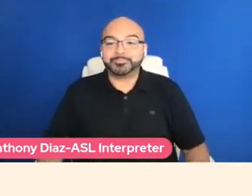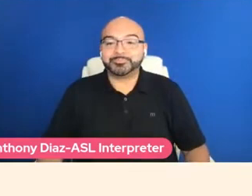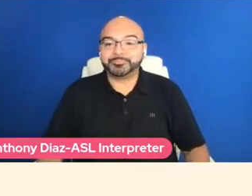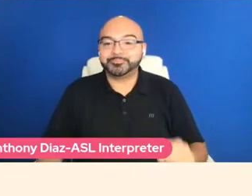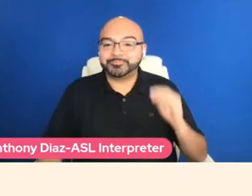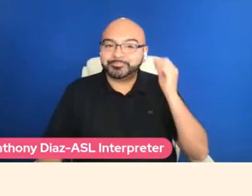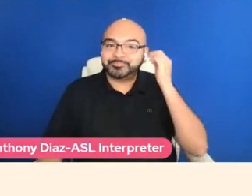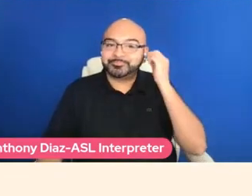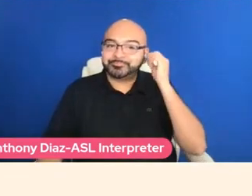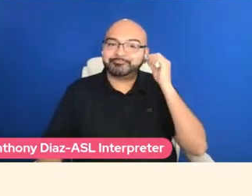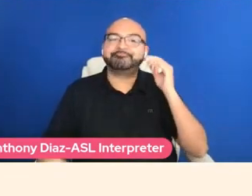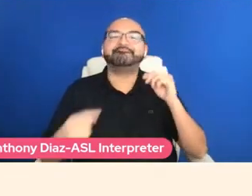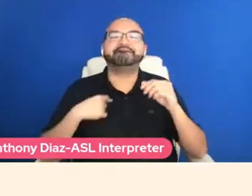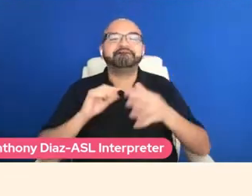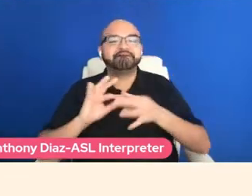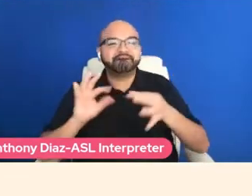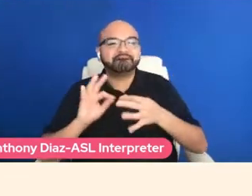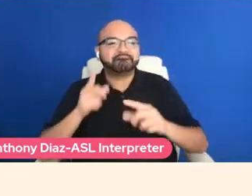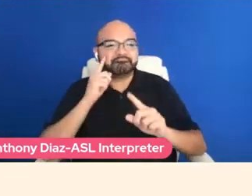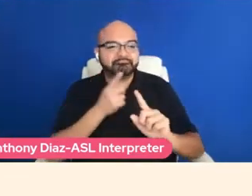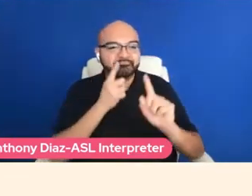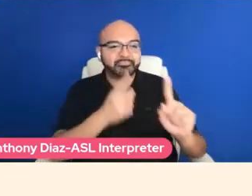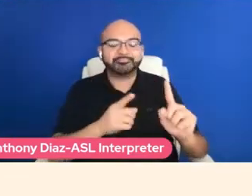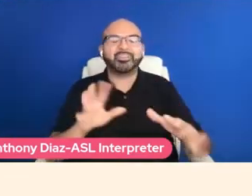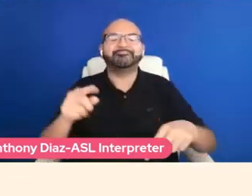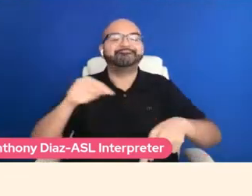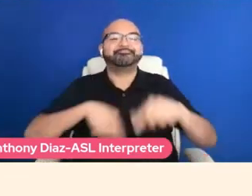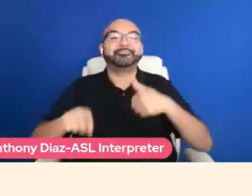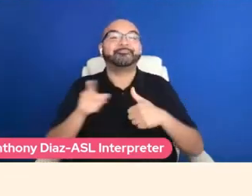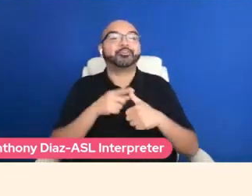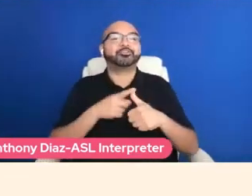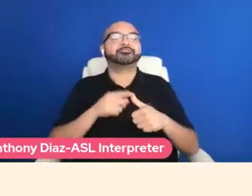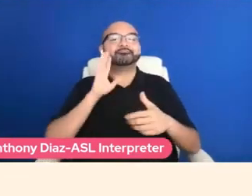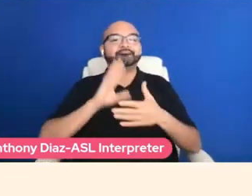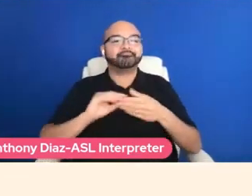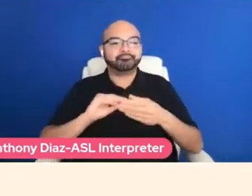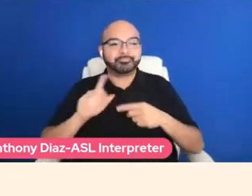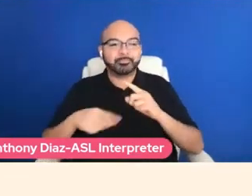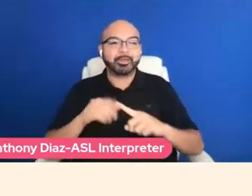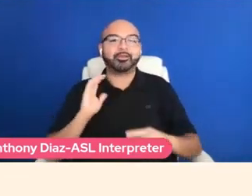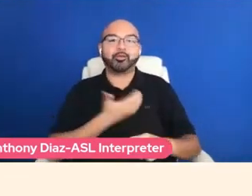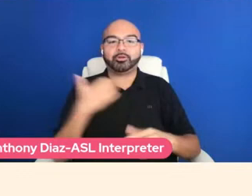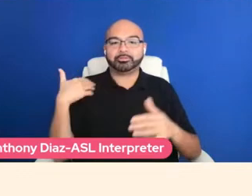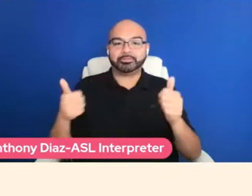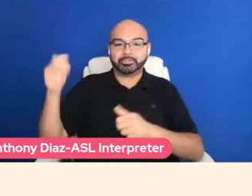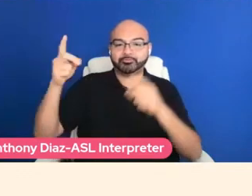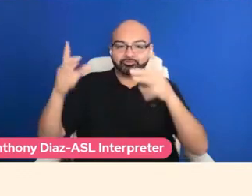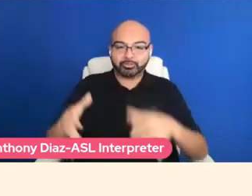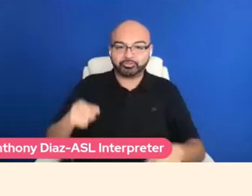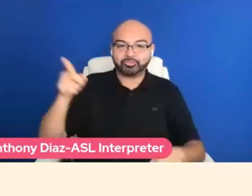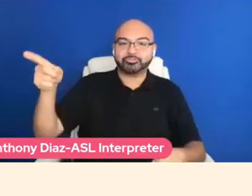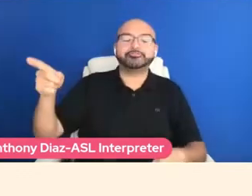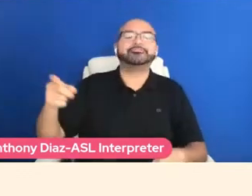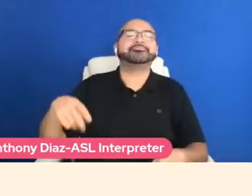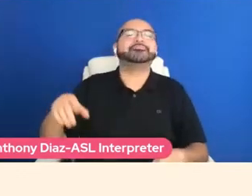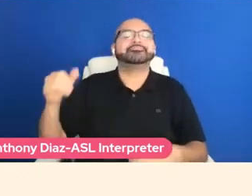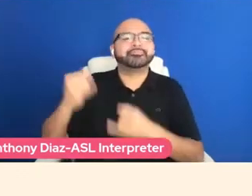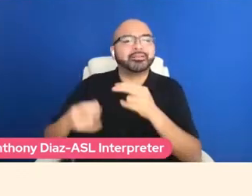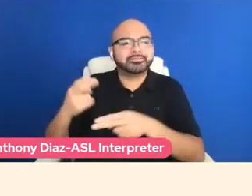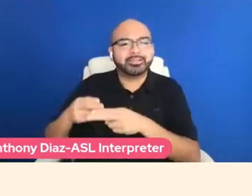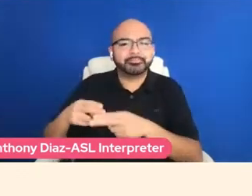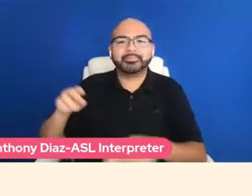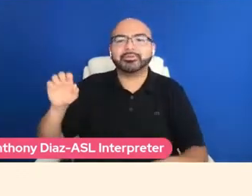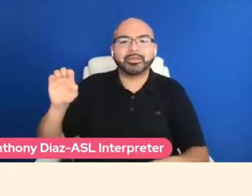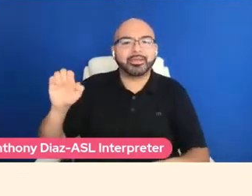let me tell you a little bit about the mission. Well, first of all, actually, let me tell you about our executive director. Our executive director, Aya Damons, is a